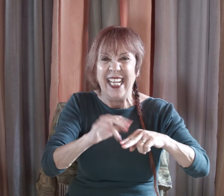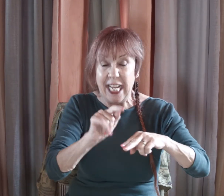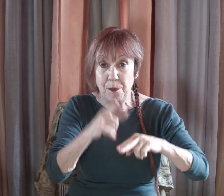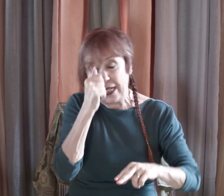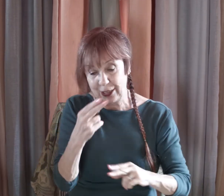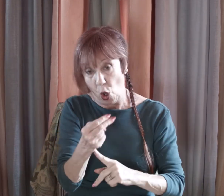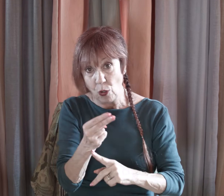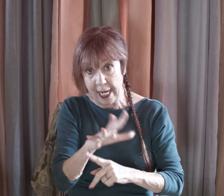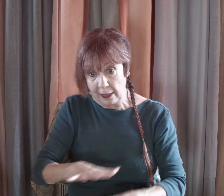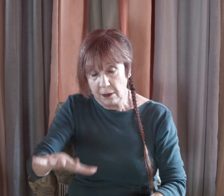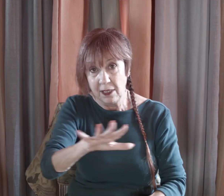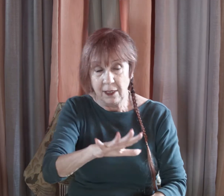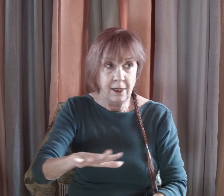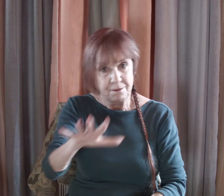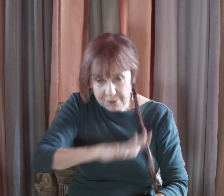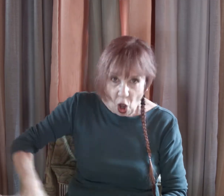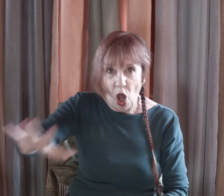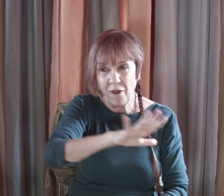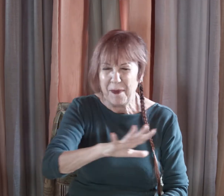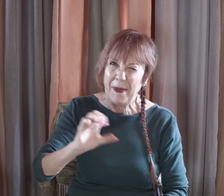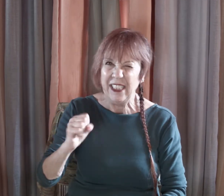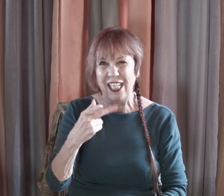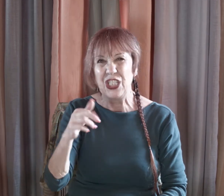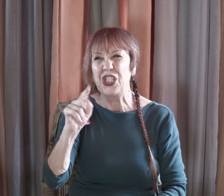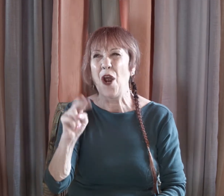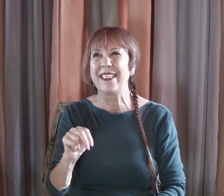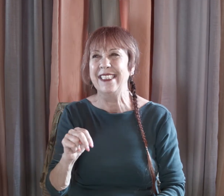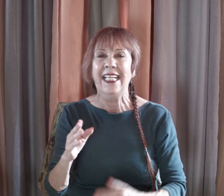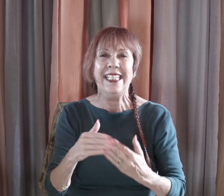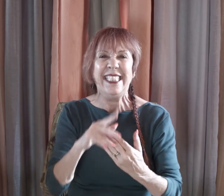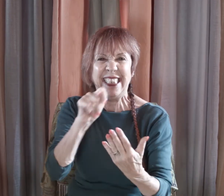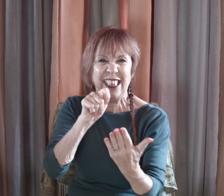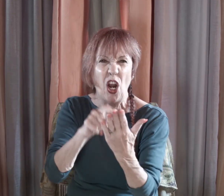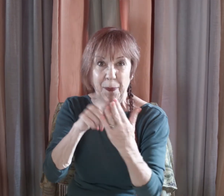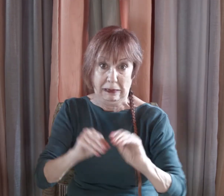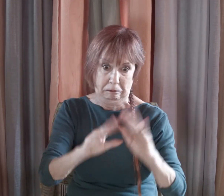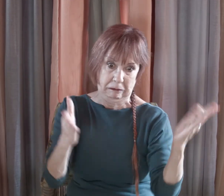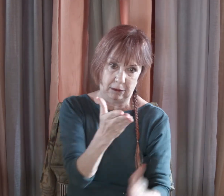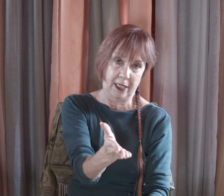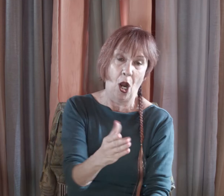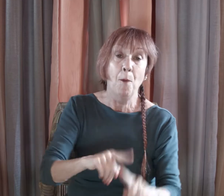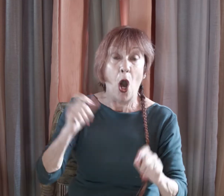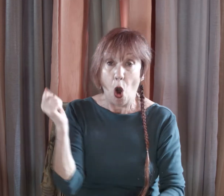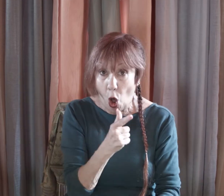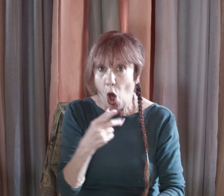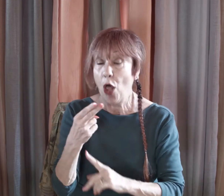the hotel industry as a group, but the Sheraton was kind of a easy target because it was so visible. All the hotel